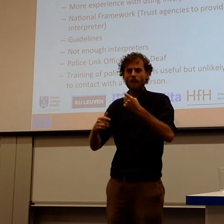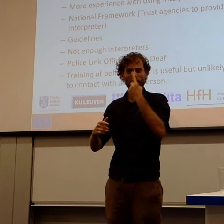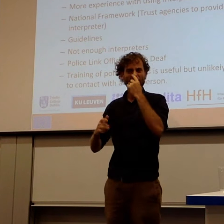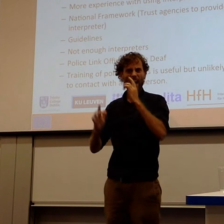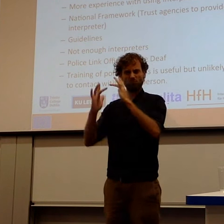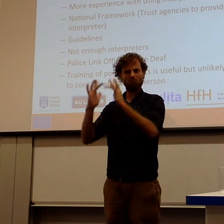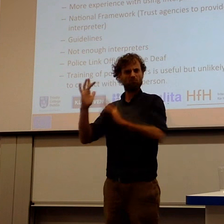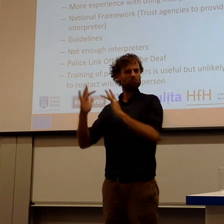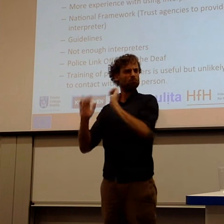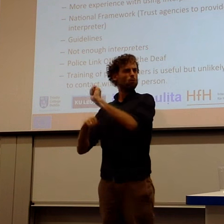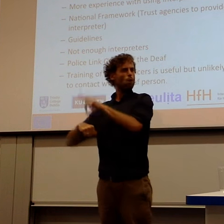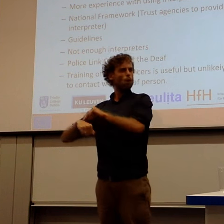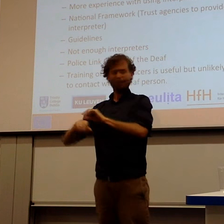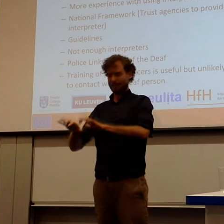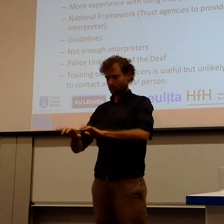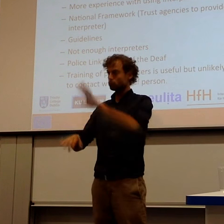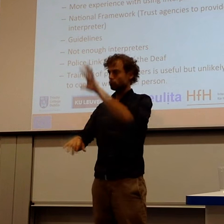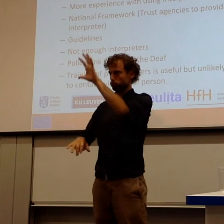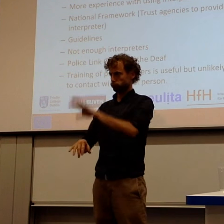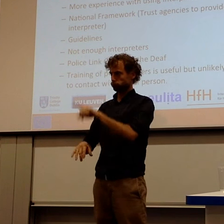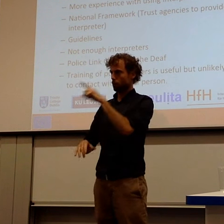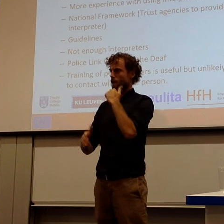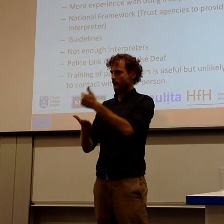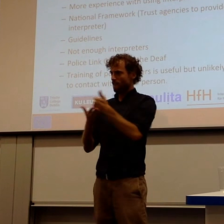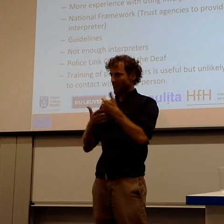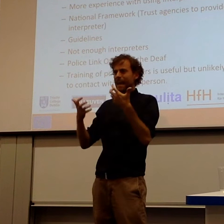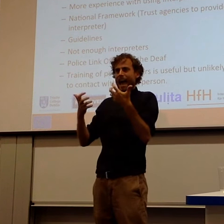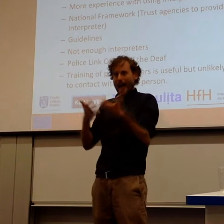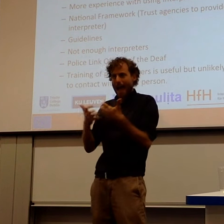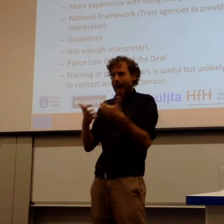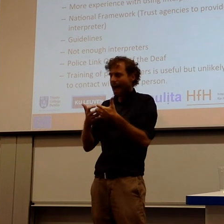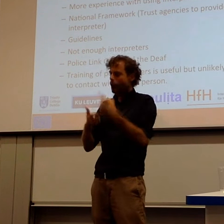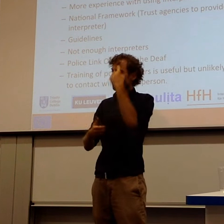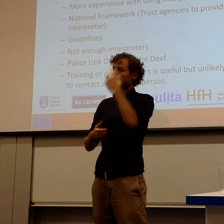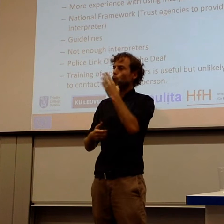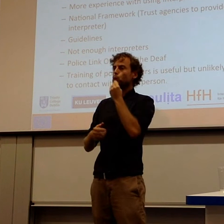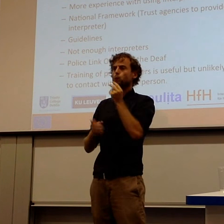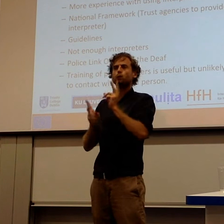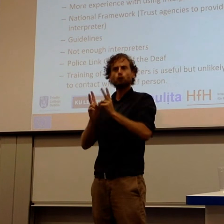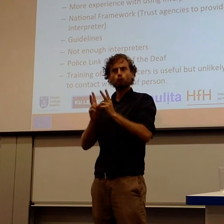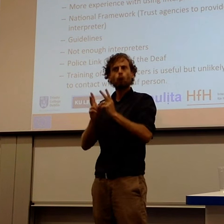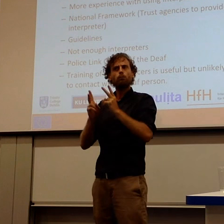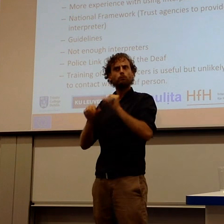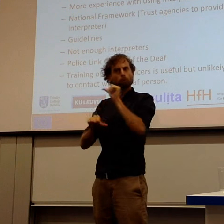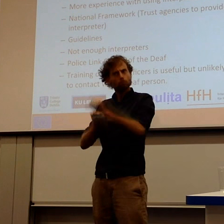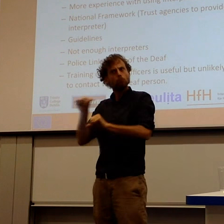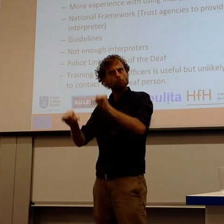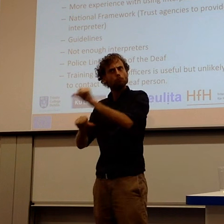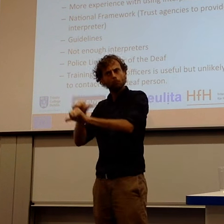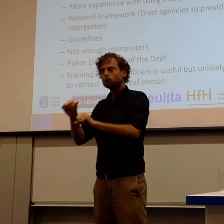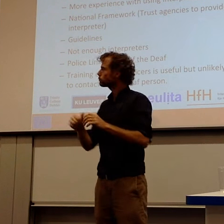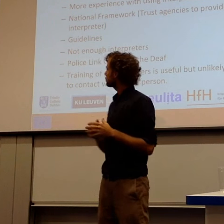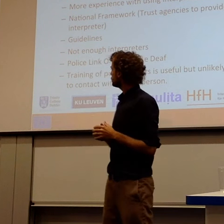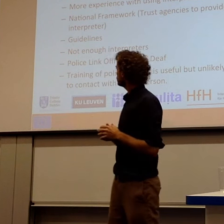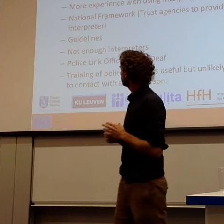They didn't talk about guidelines. I mean, there are some guidelines and advice for police officers on how to use interpreters, and procedures